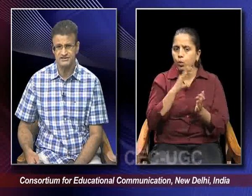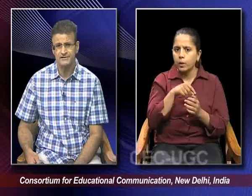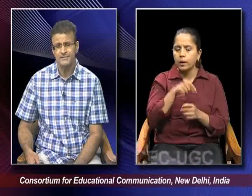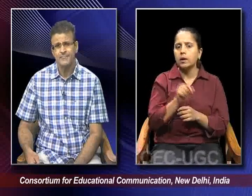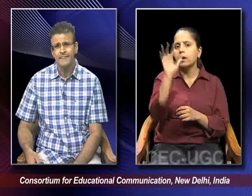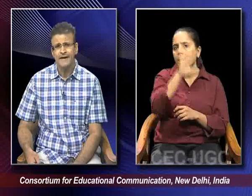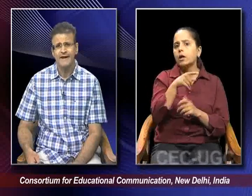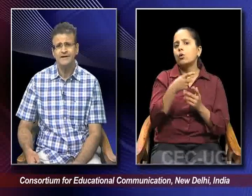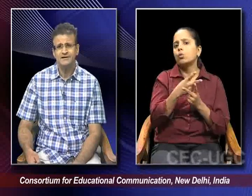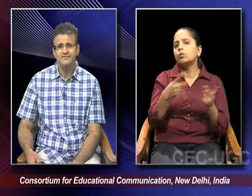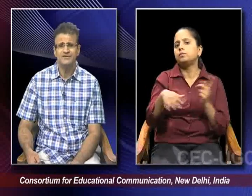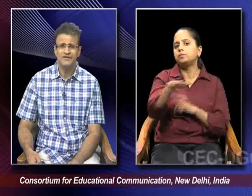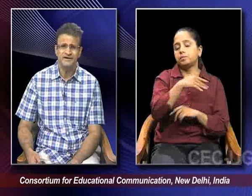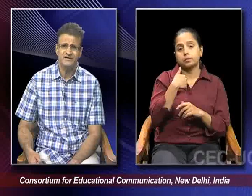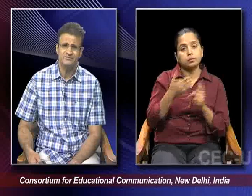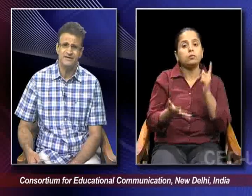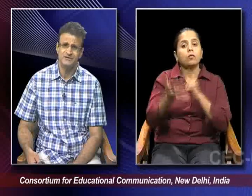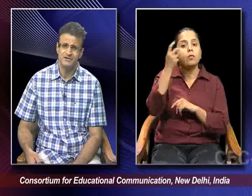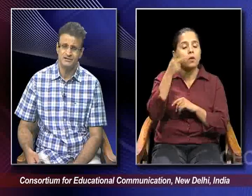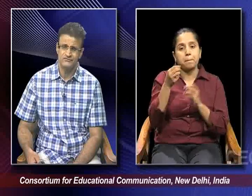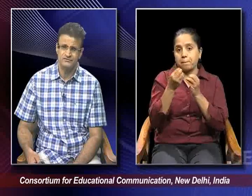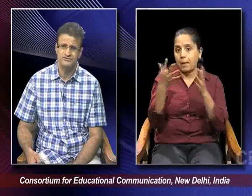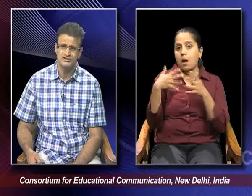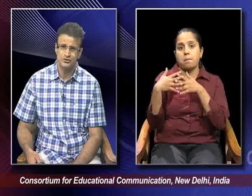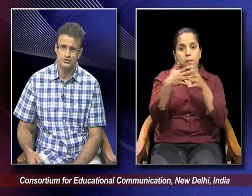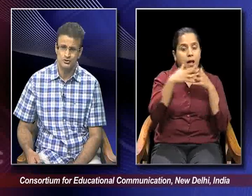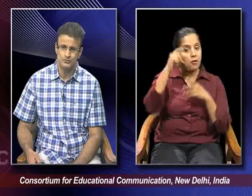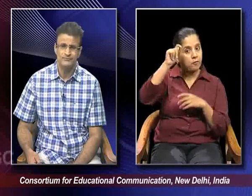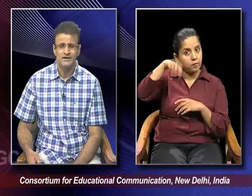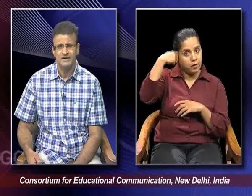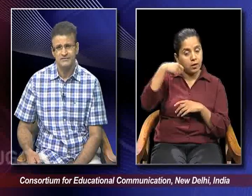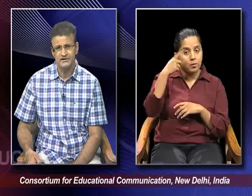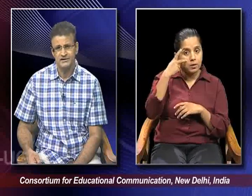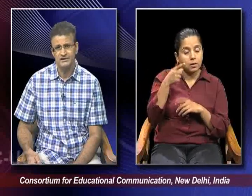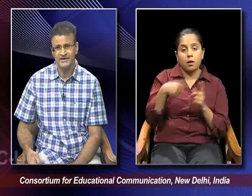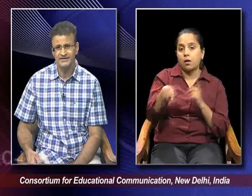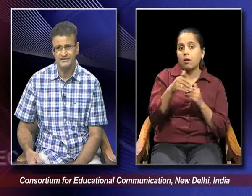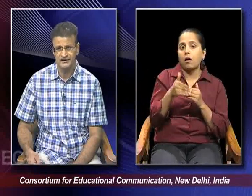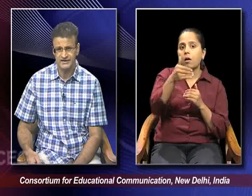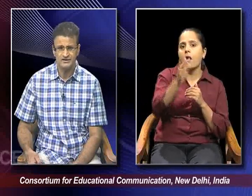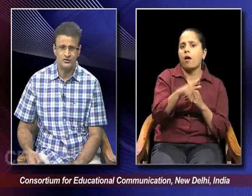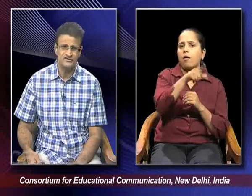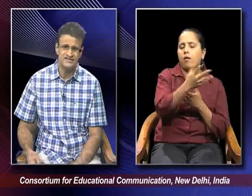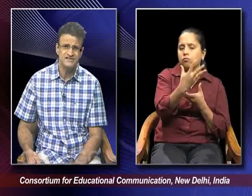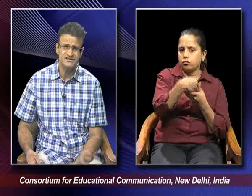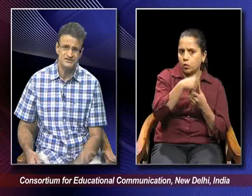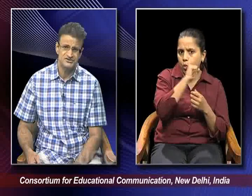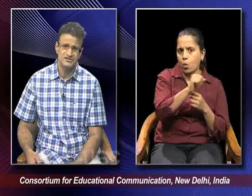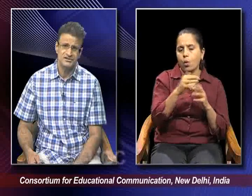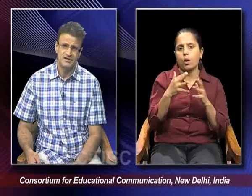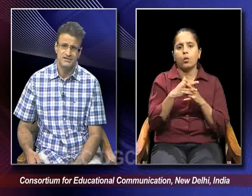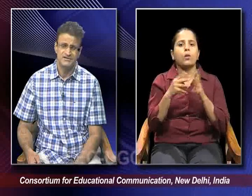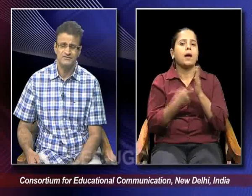states. And we find that many American films, they also in a way invited the wrath of the